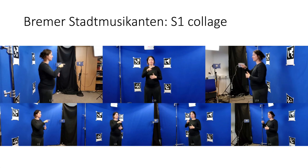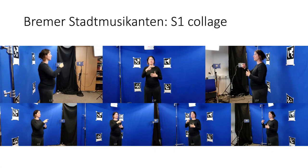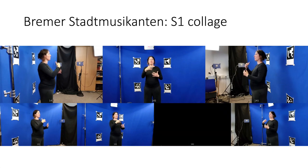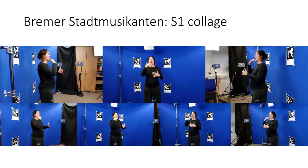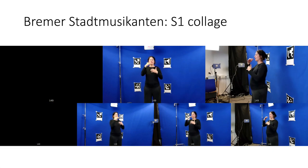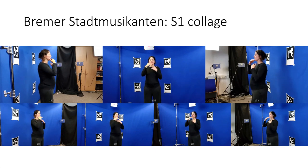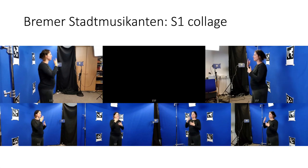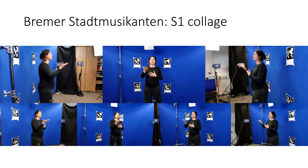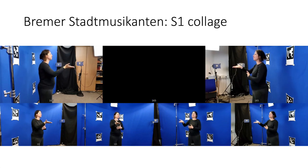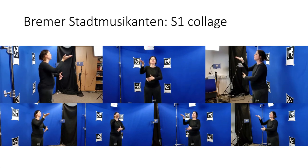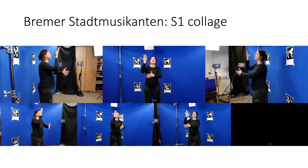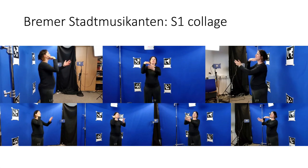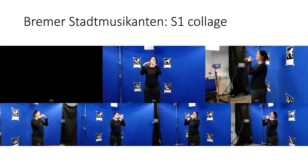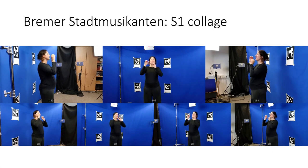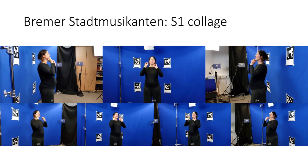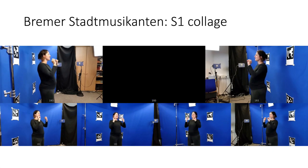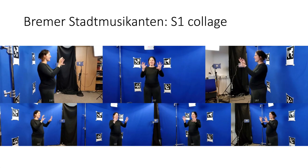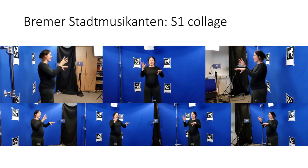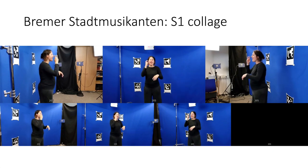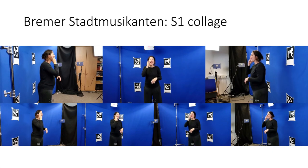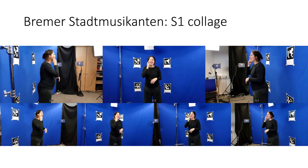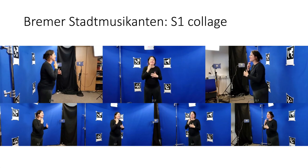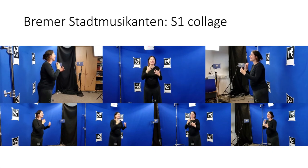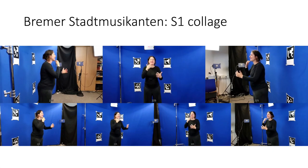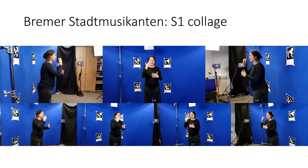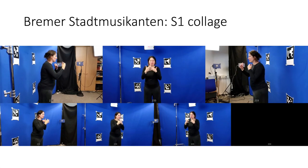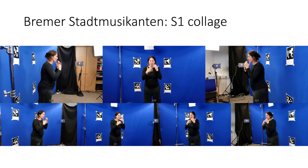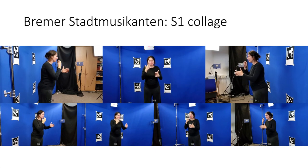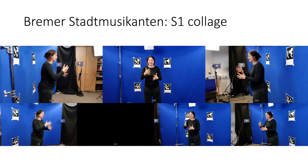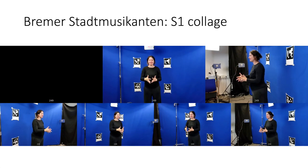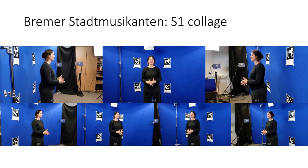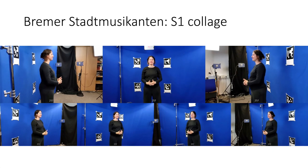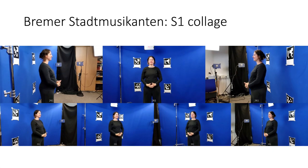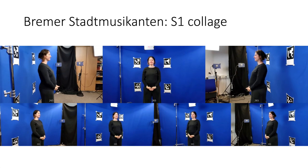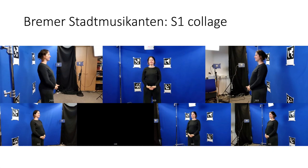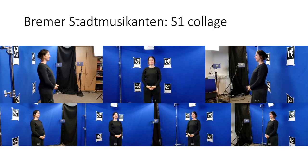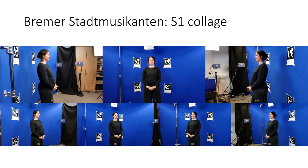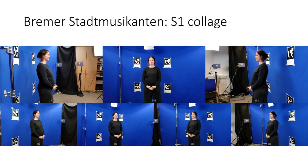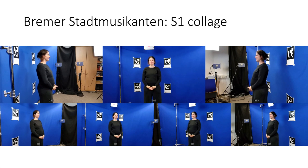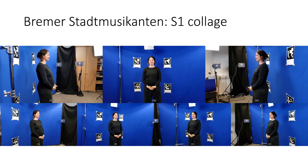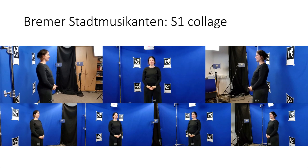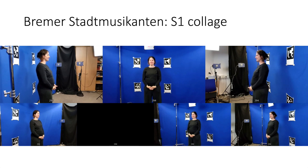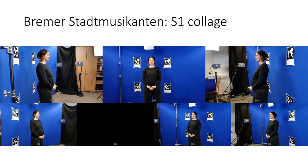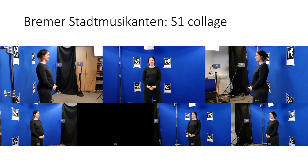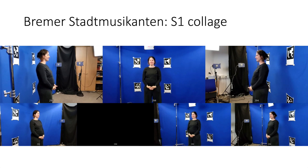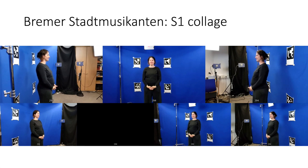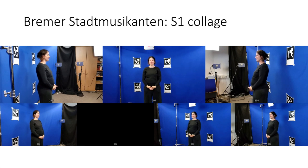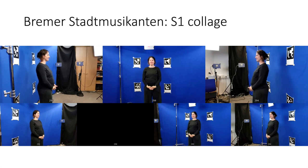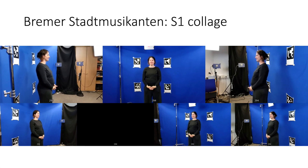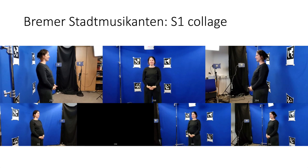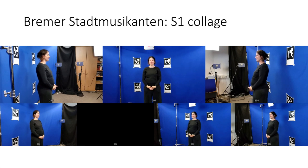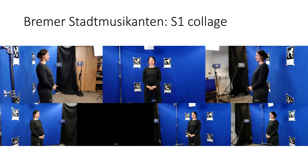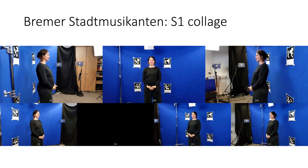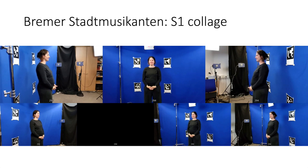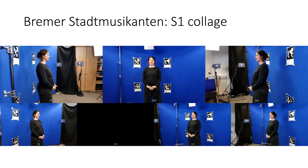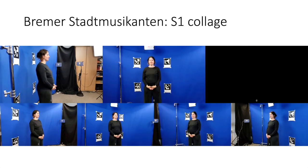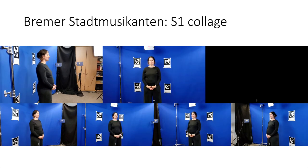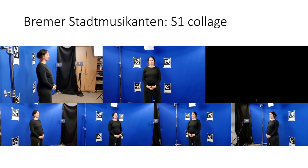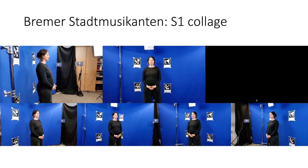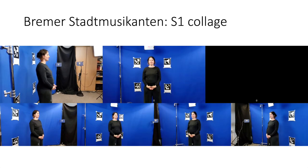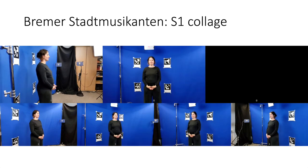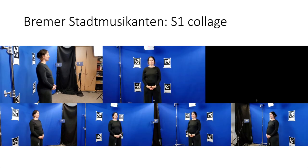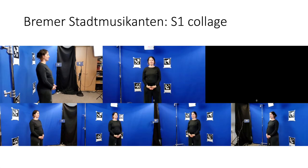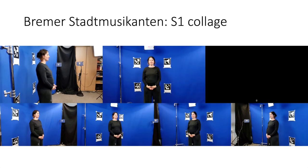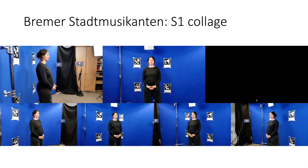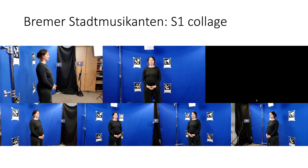collage of the all the devices in one single video. So this is the result of